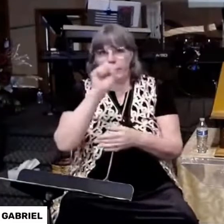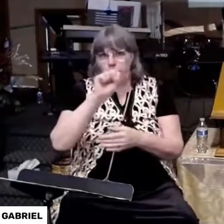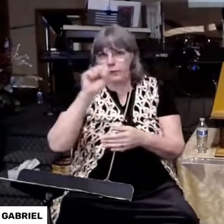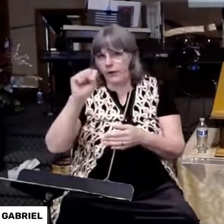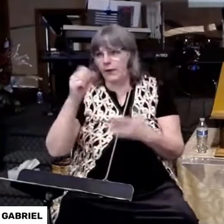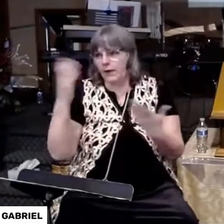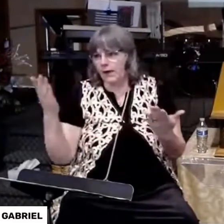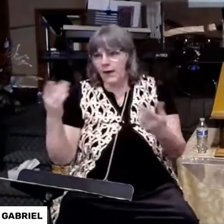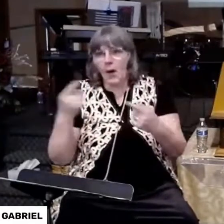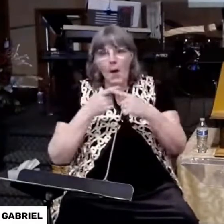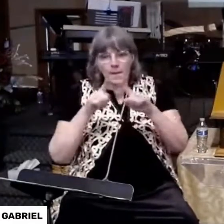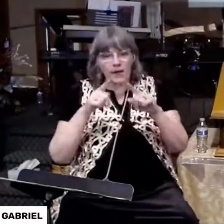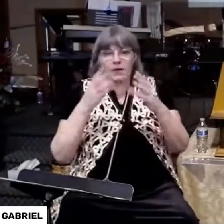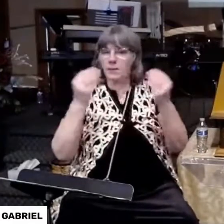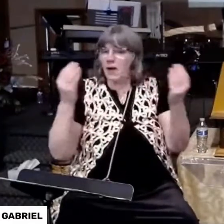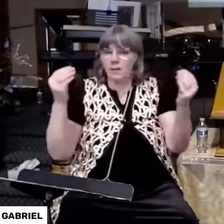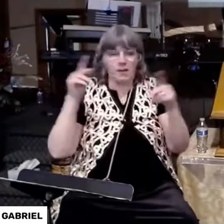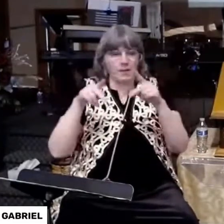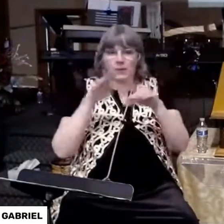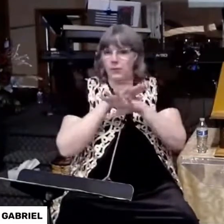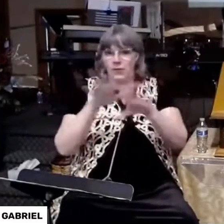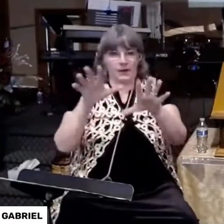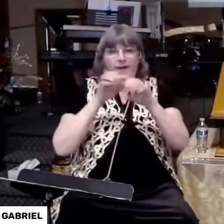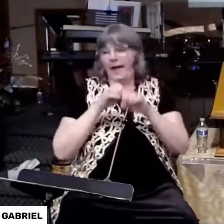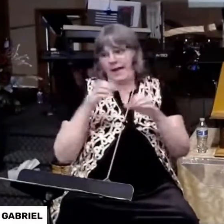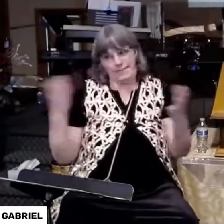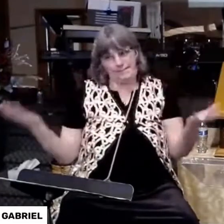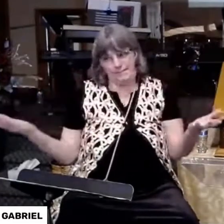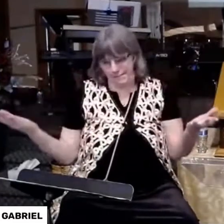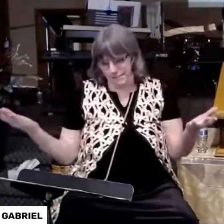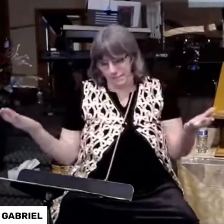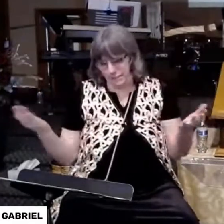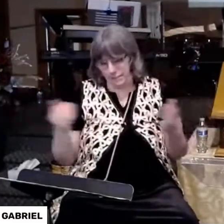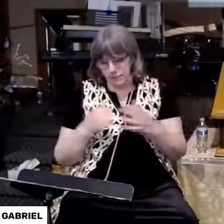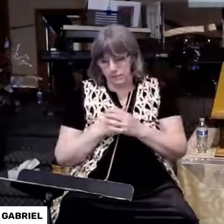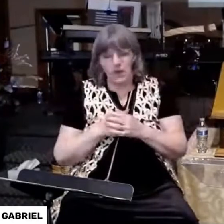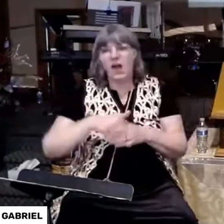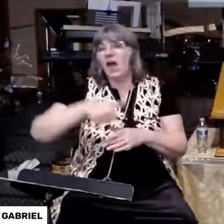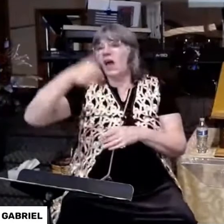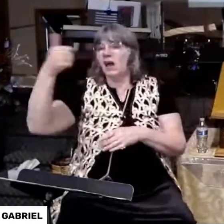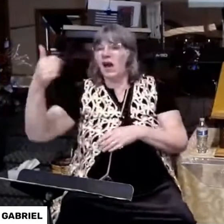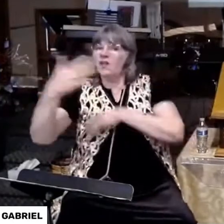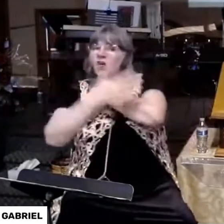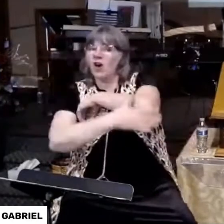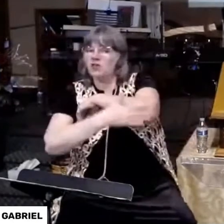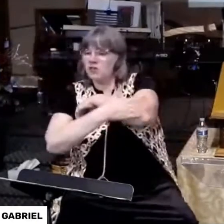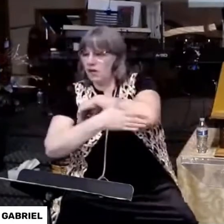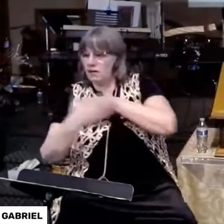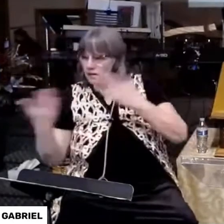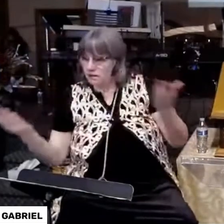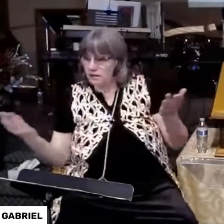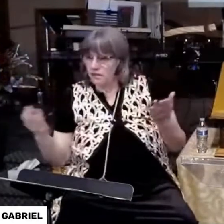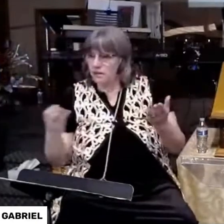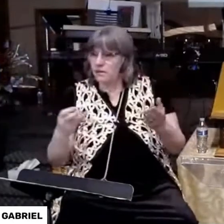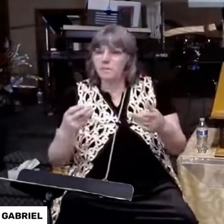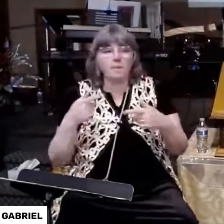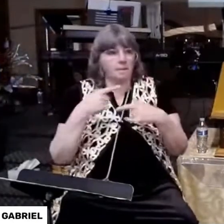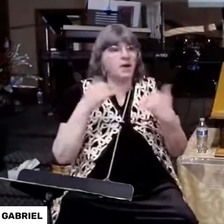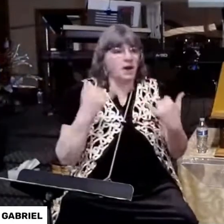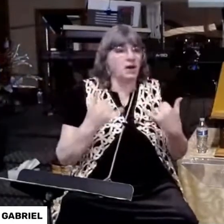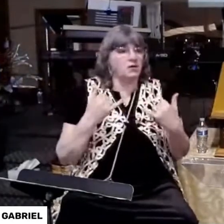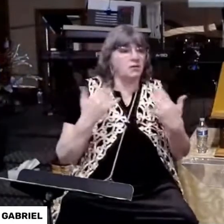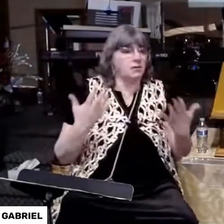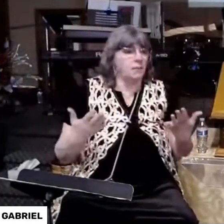But there is a lot of people who don't get it. And in other countries, but also here.